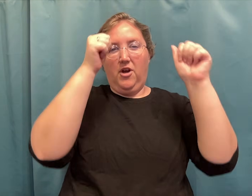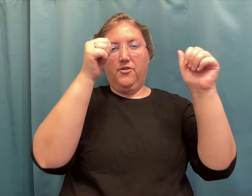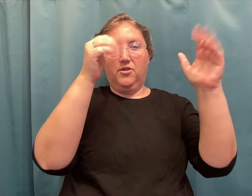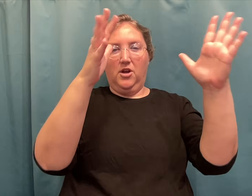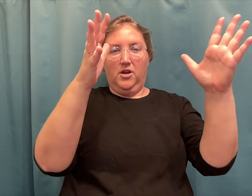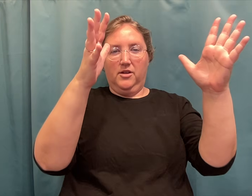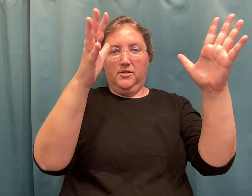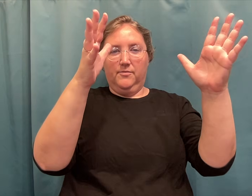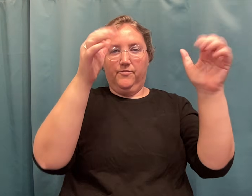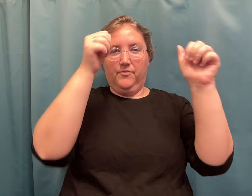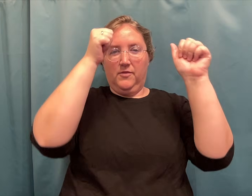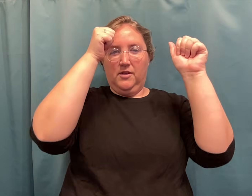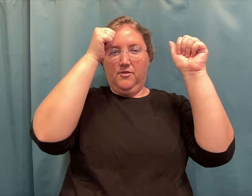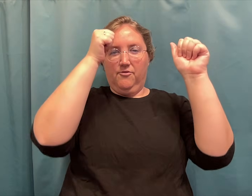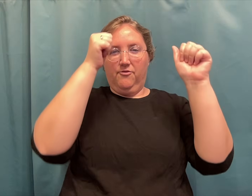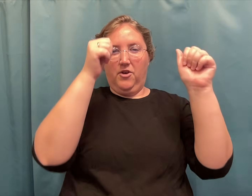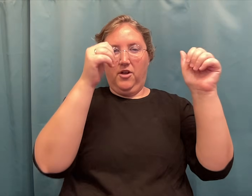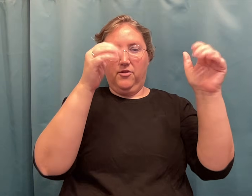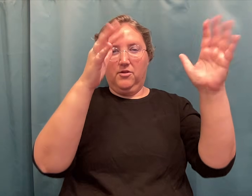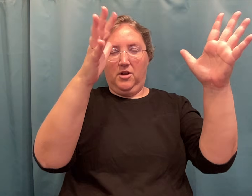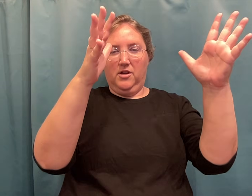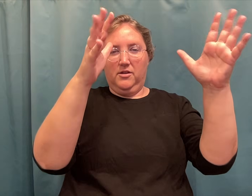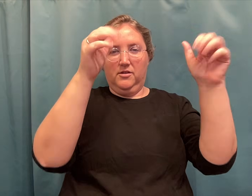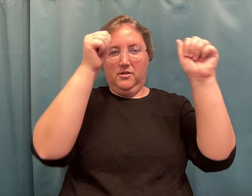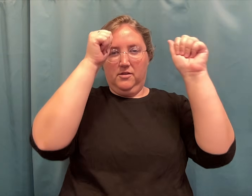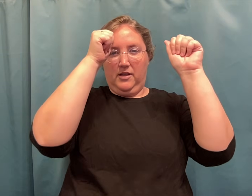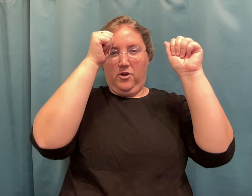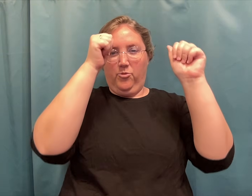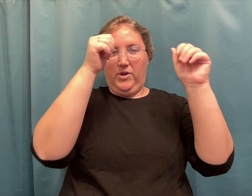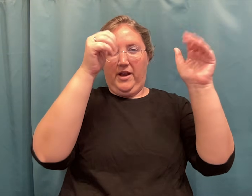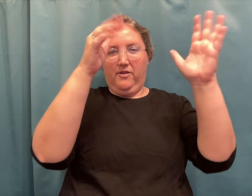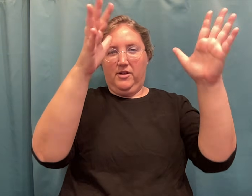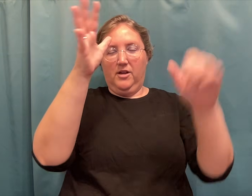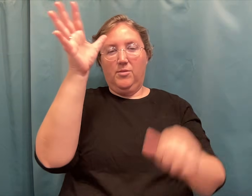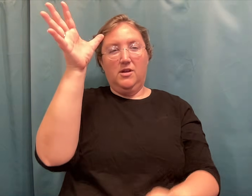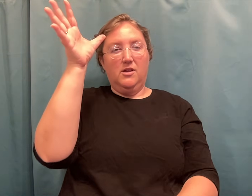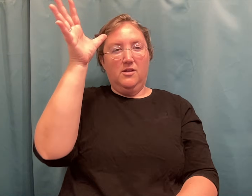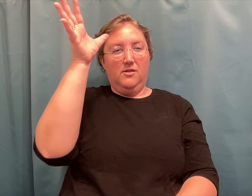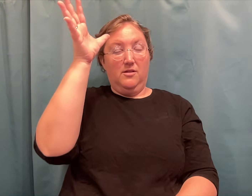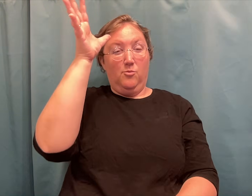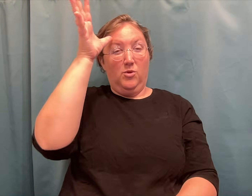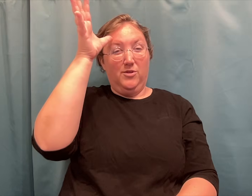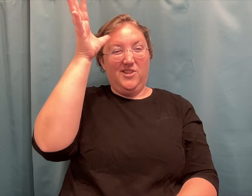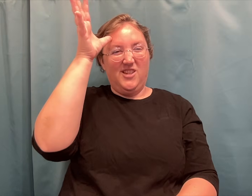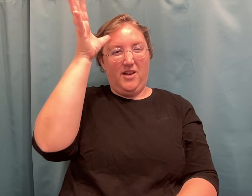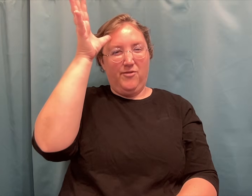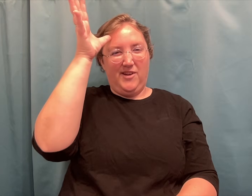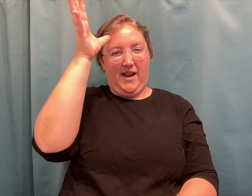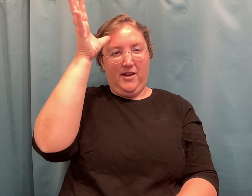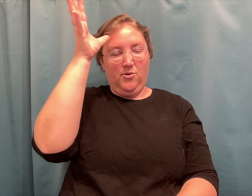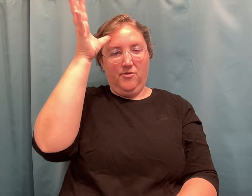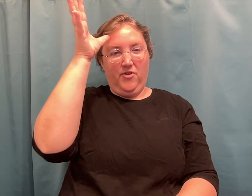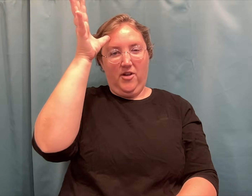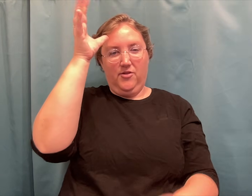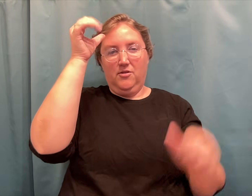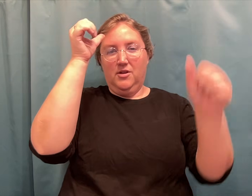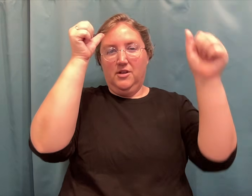Father God. Father God. Open out and up. We'll learn the sign for Dad or Father.